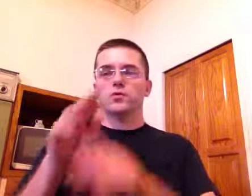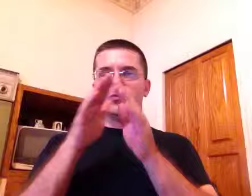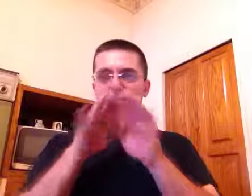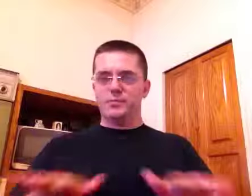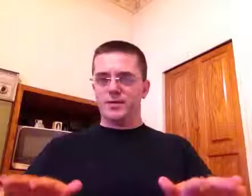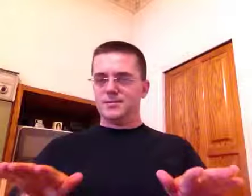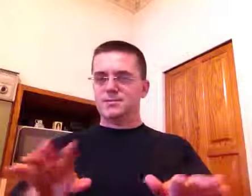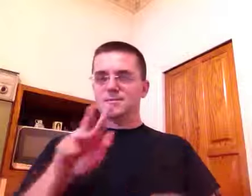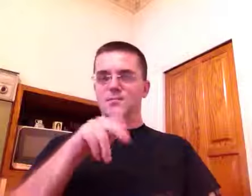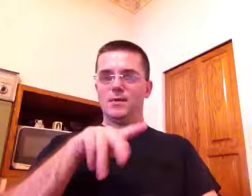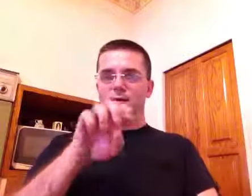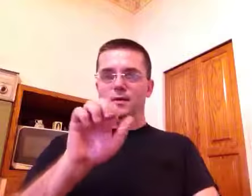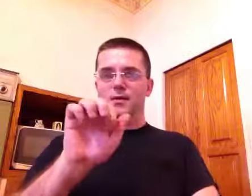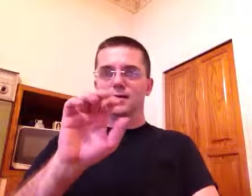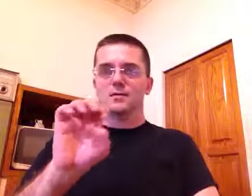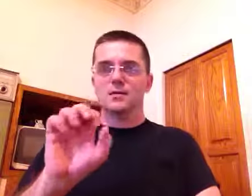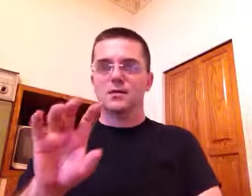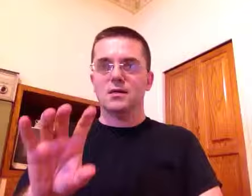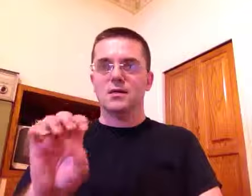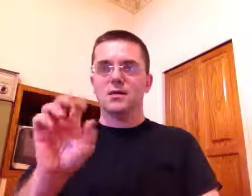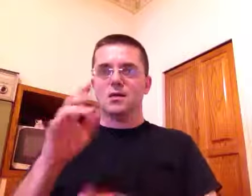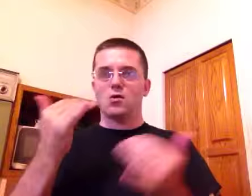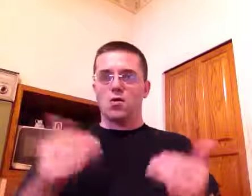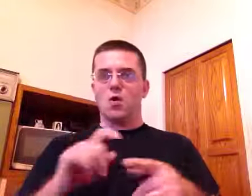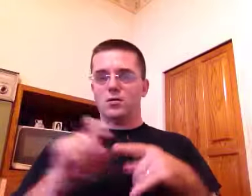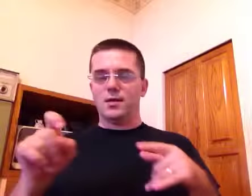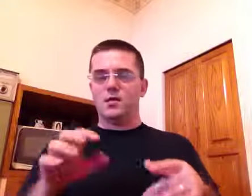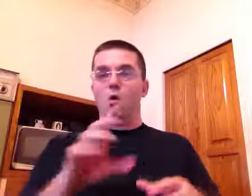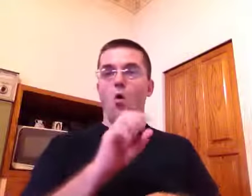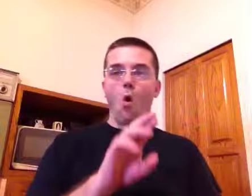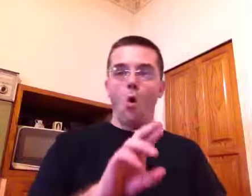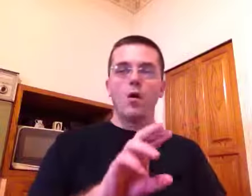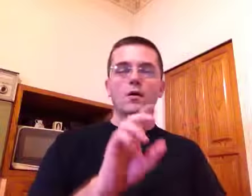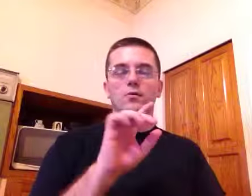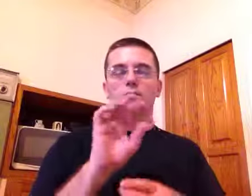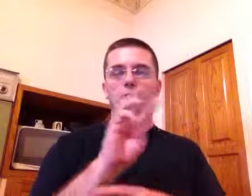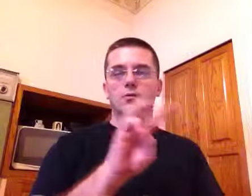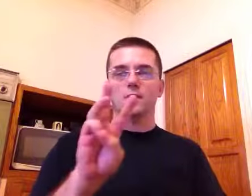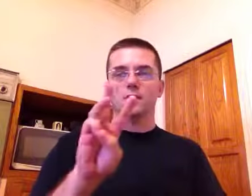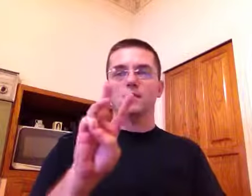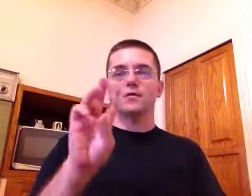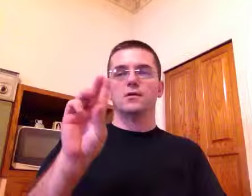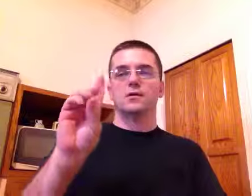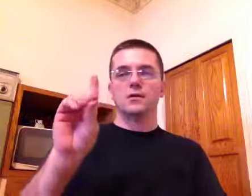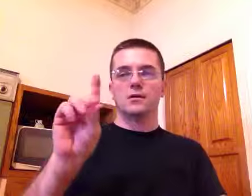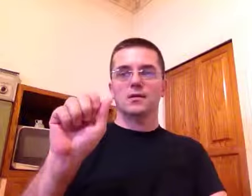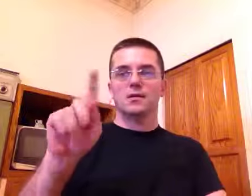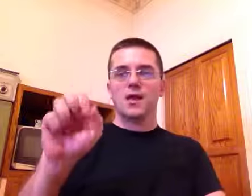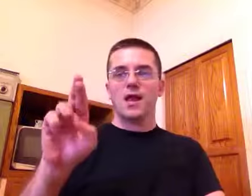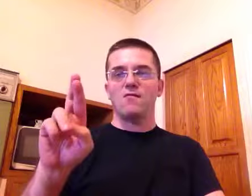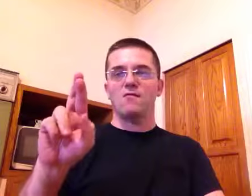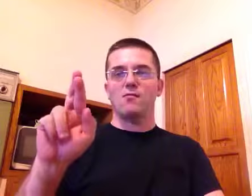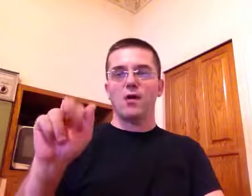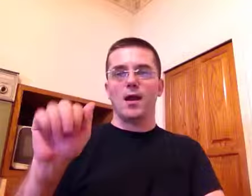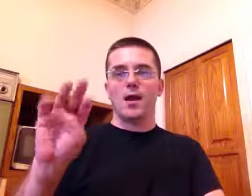888-227-3223, or DaveRamsey.com. So just to recap for you, Financial Peace University, all